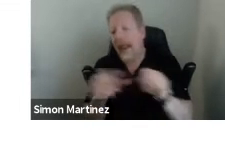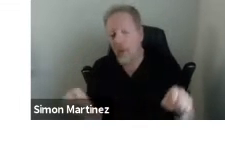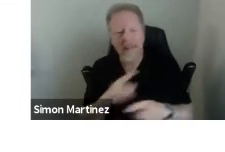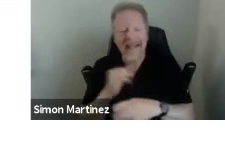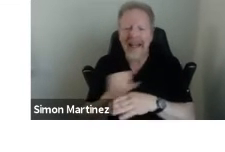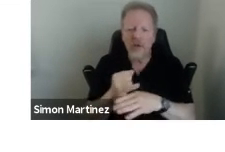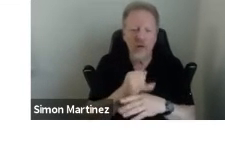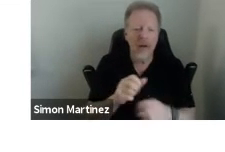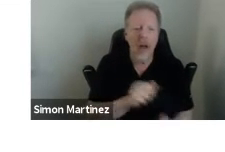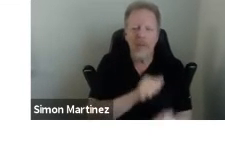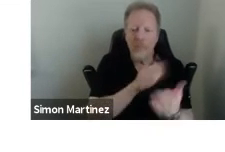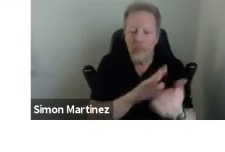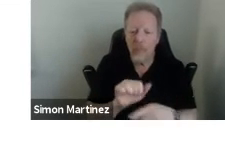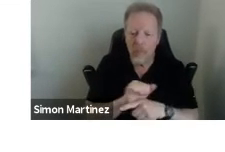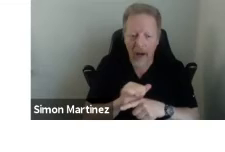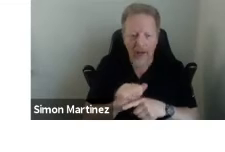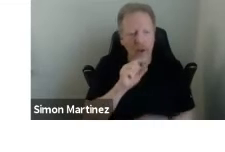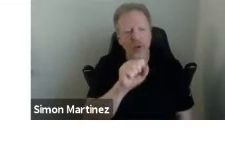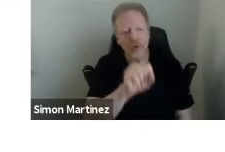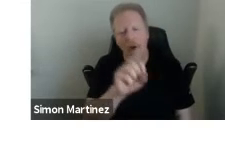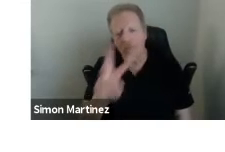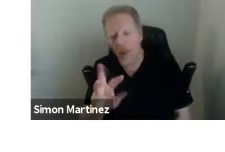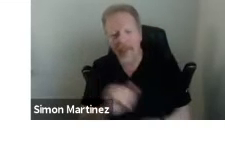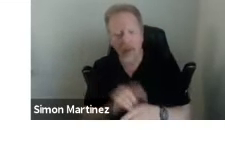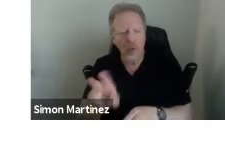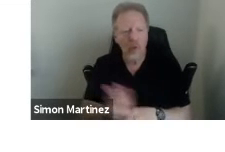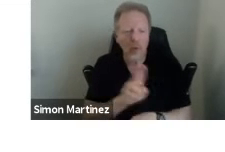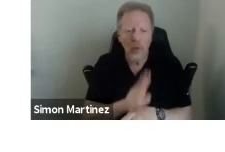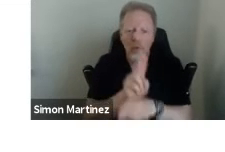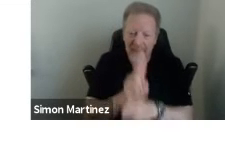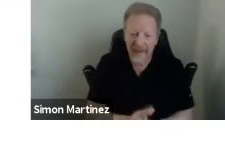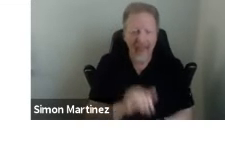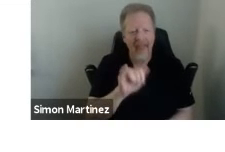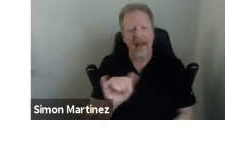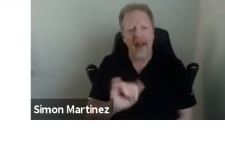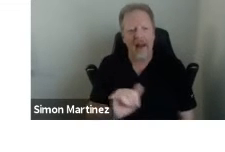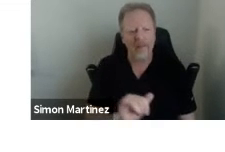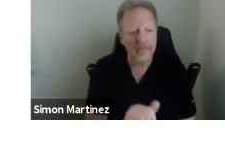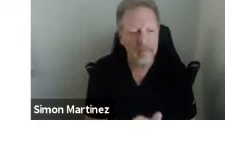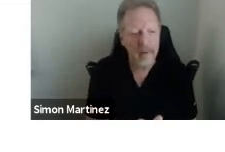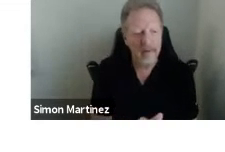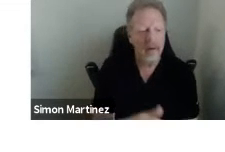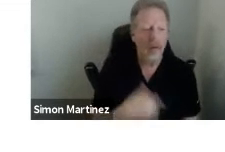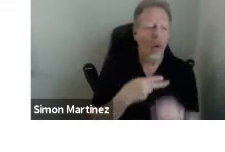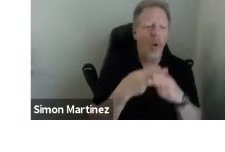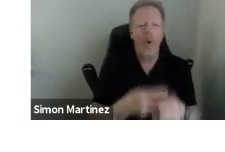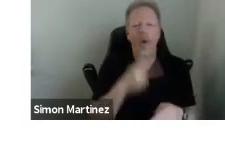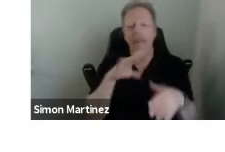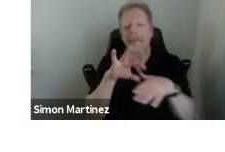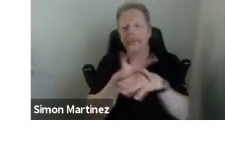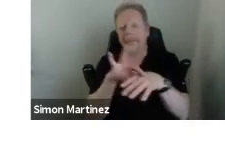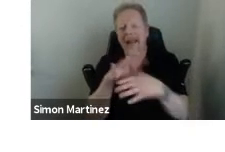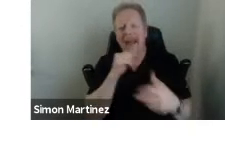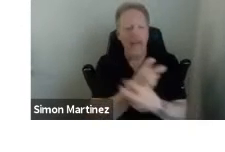practices, and software that you use. That's like I guess we call the meat and the bones, you